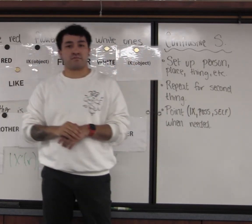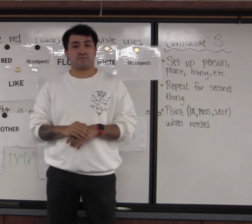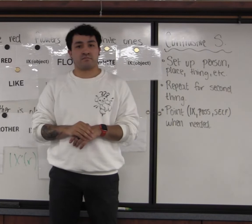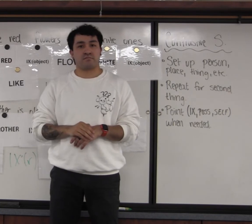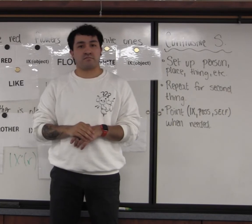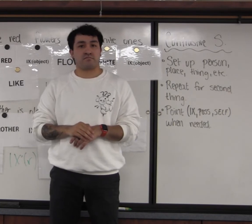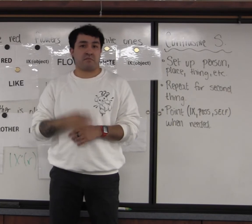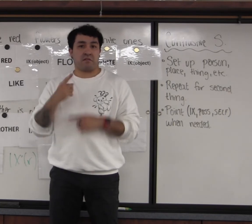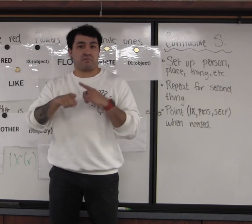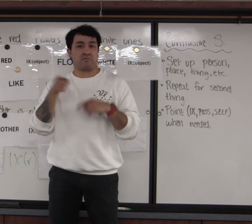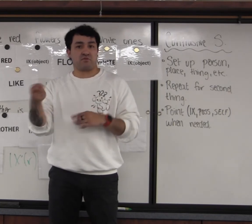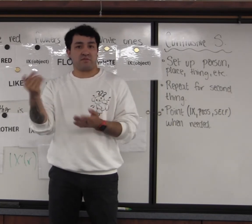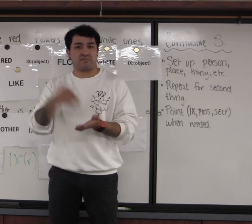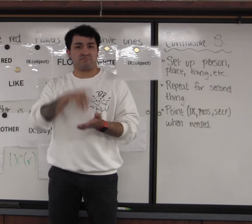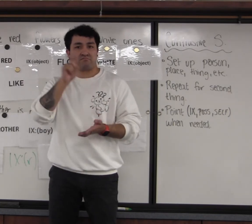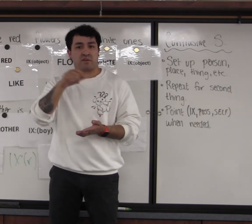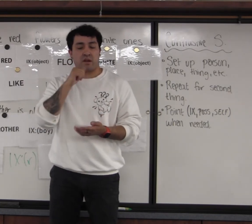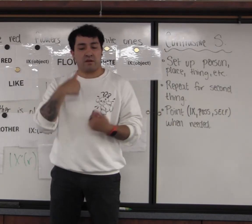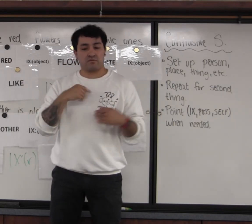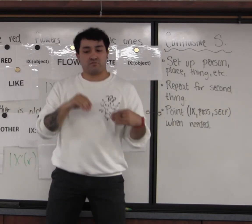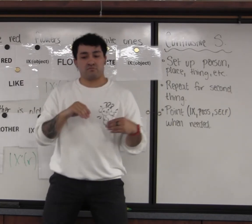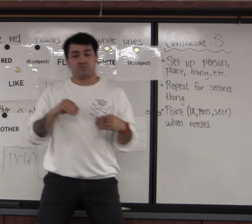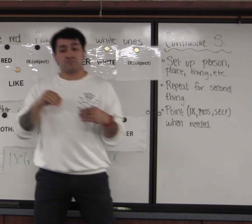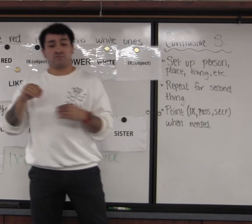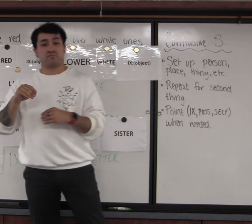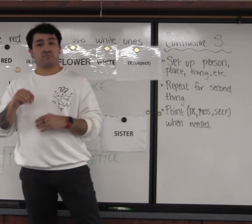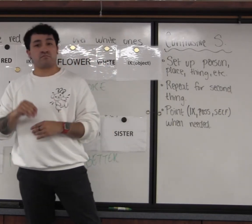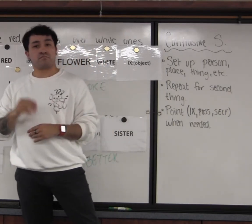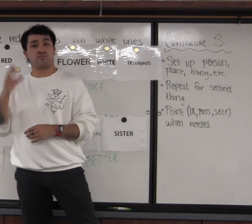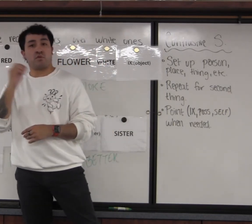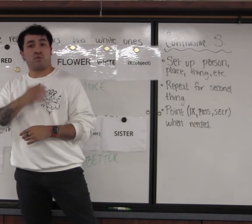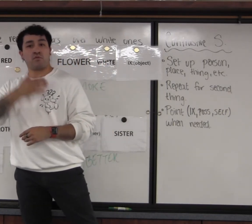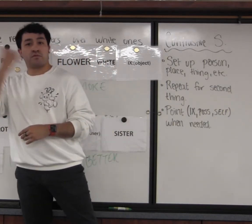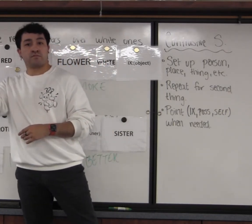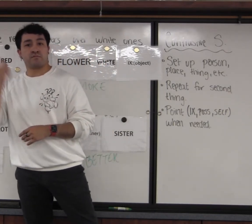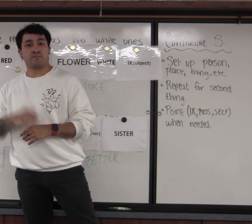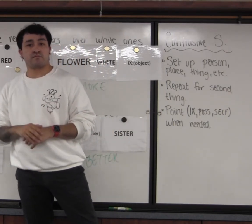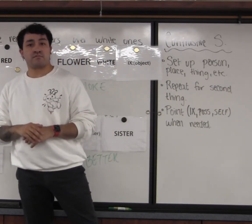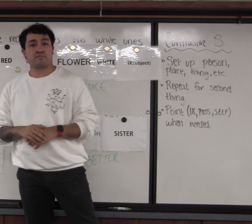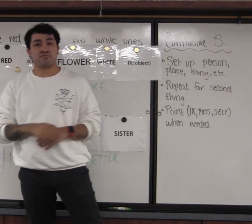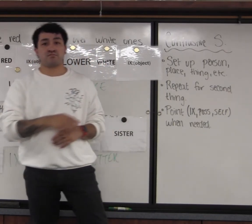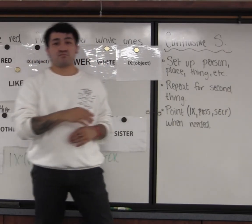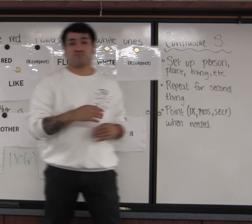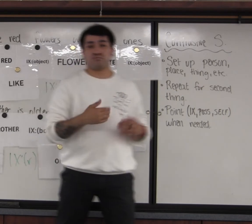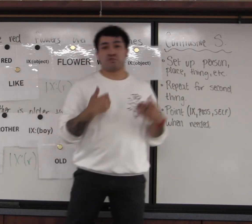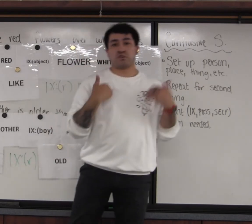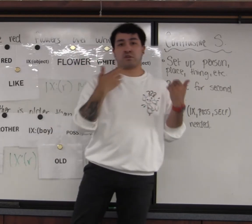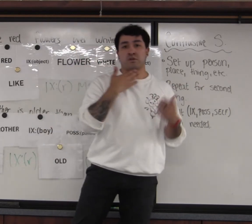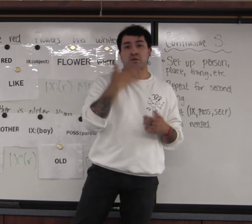So, and then of course just set the order, done. That's it. And again, just kind of moving over, you